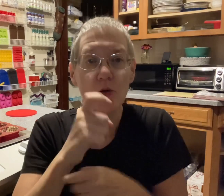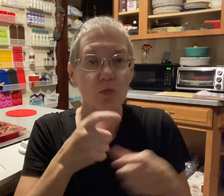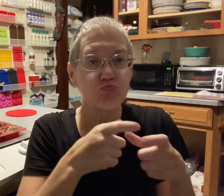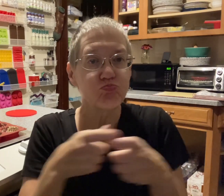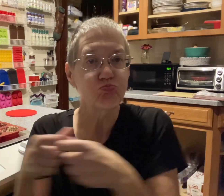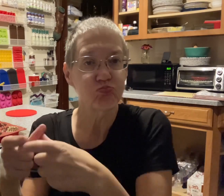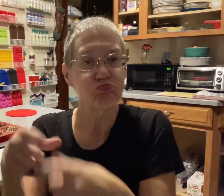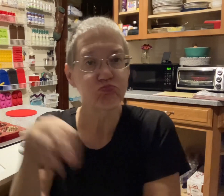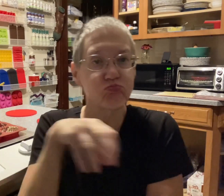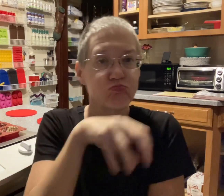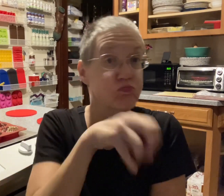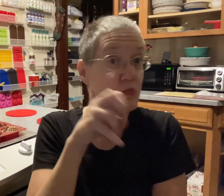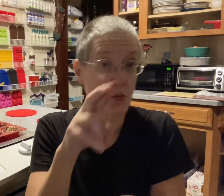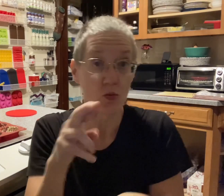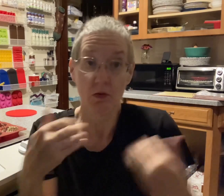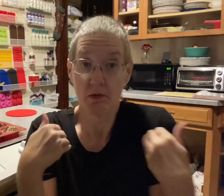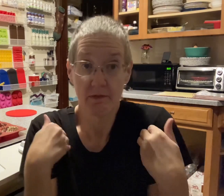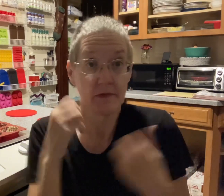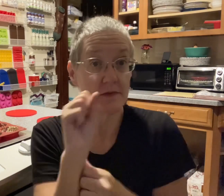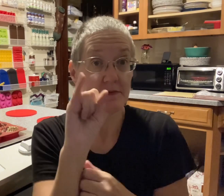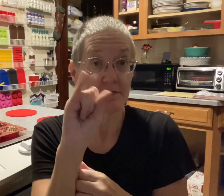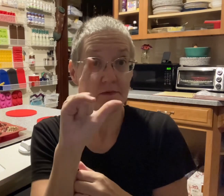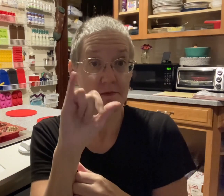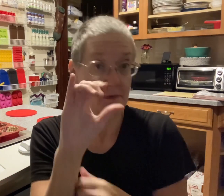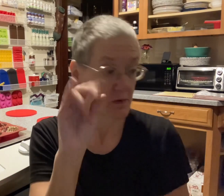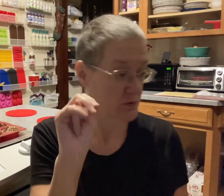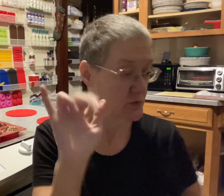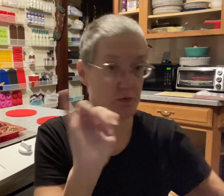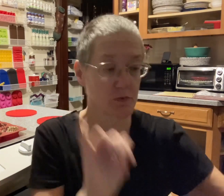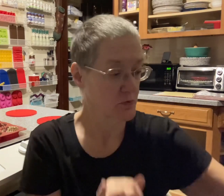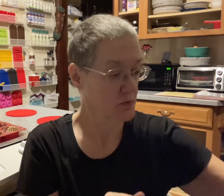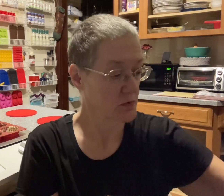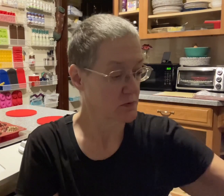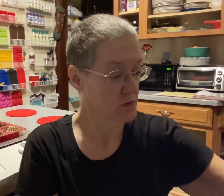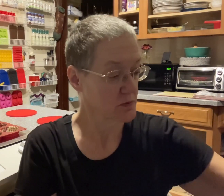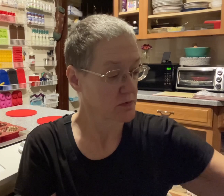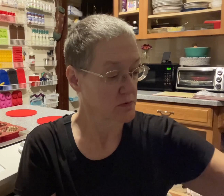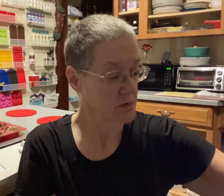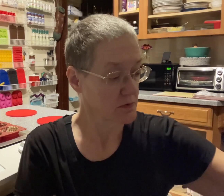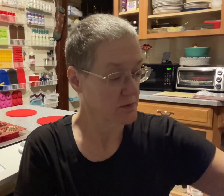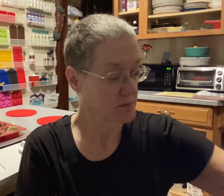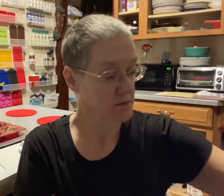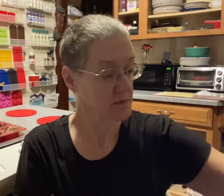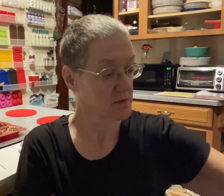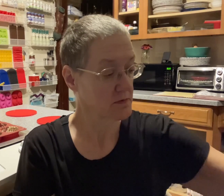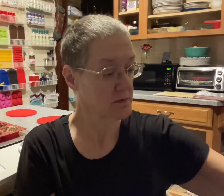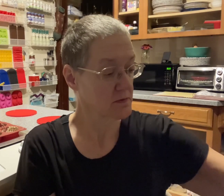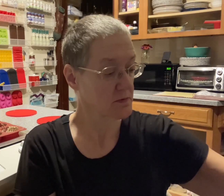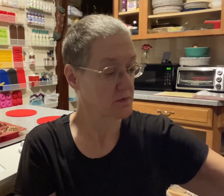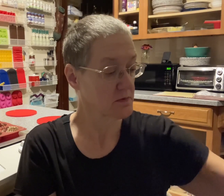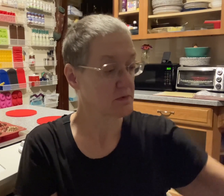Just put them in a metal muffin tin. But they also make them in silicone.